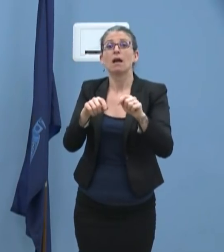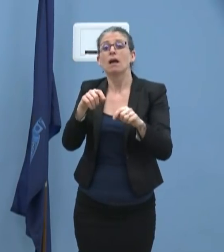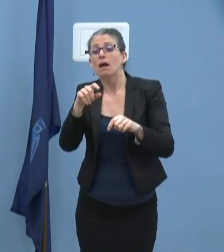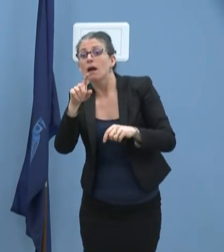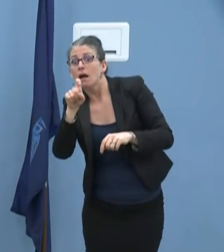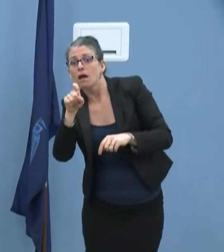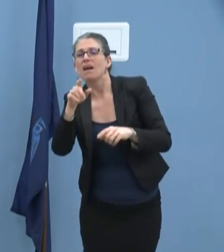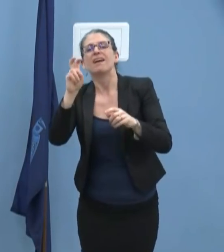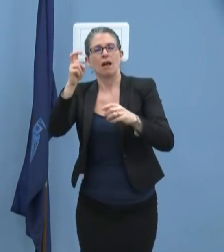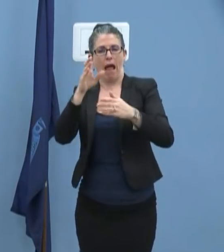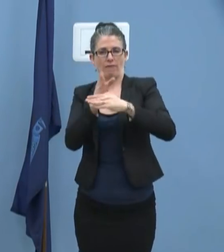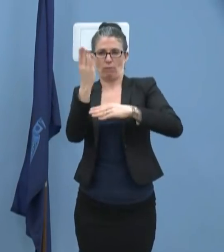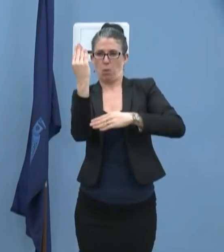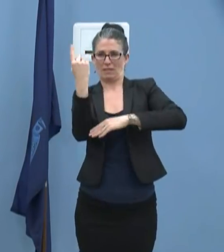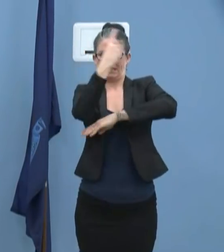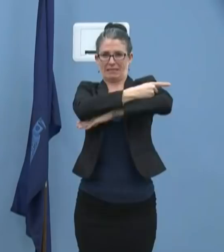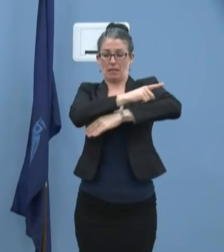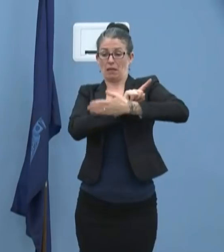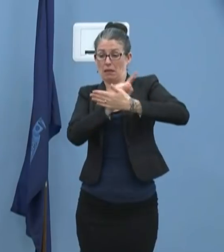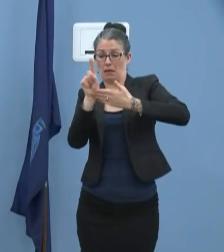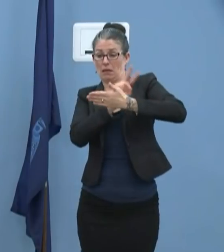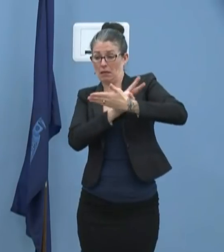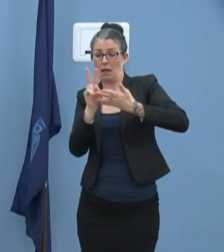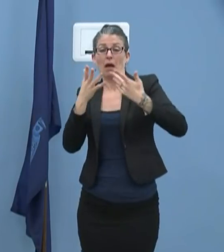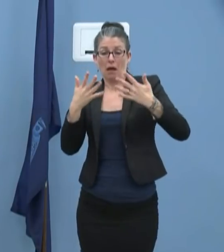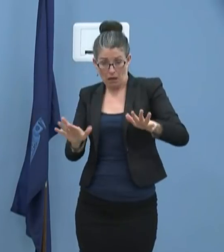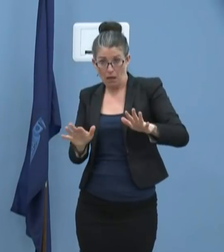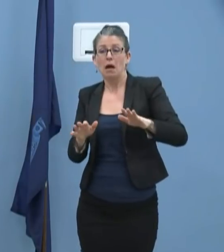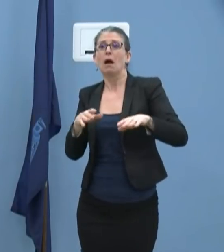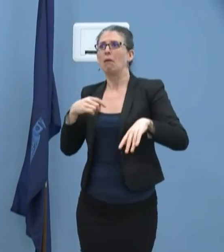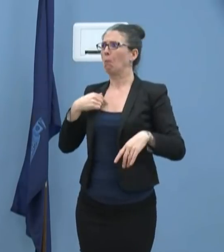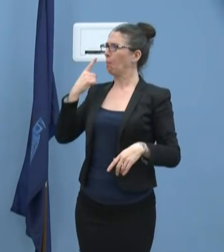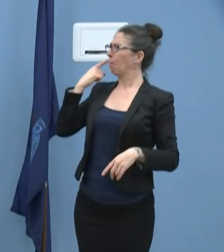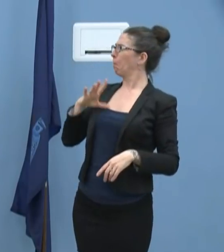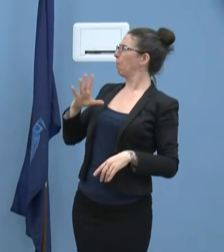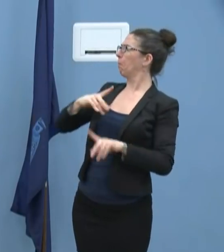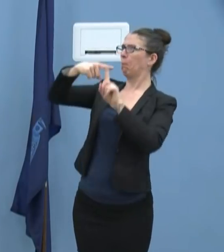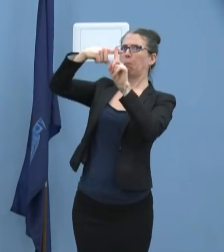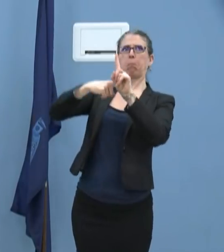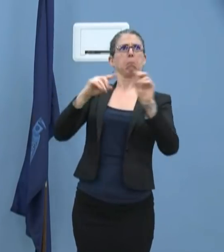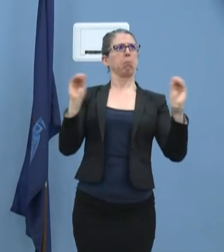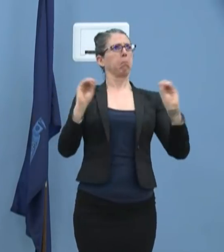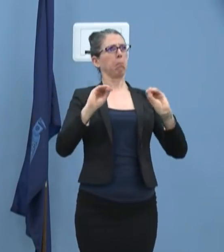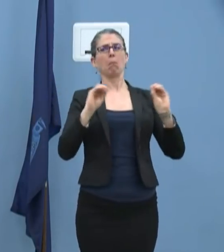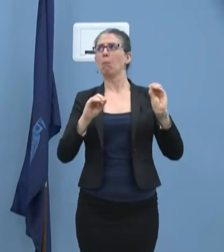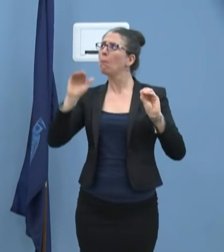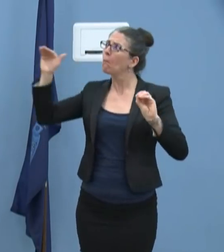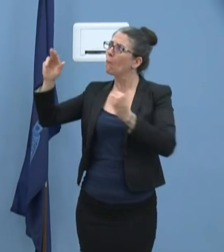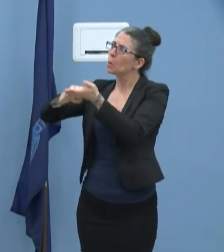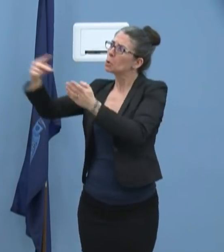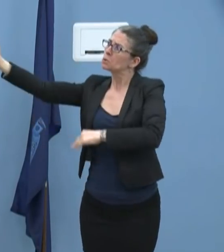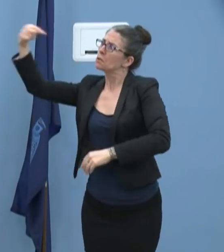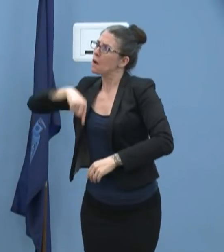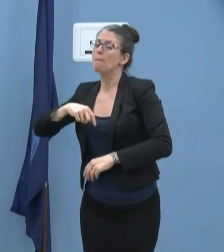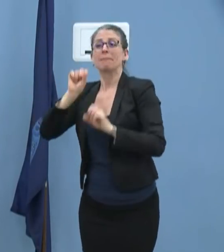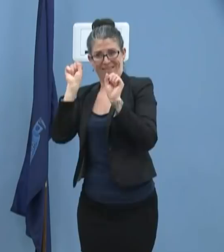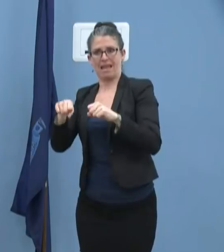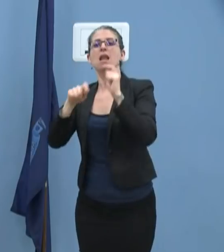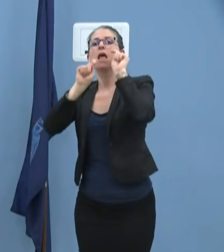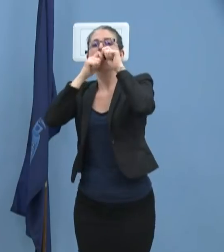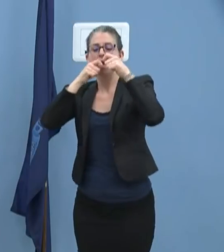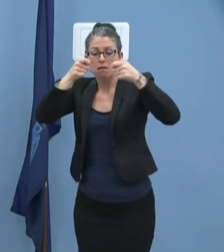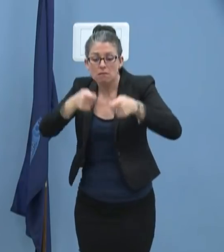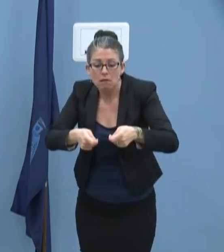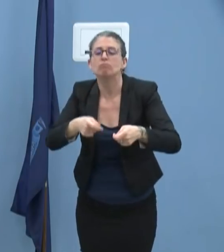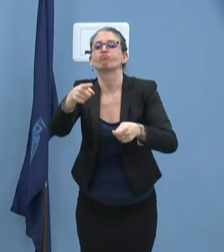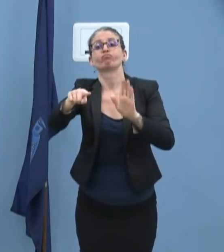according to the U.S. CDC, there are two different criteria under which someone who has been diagnosed with coronavirus can